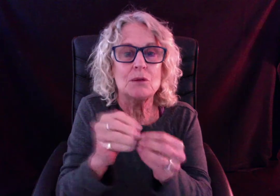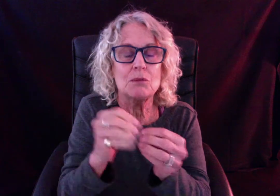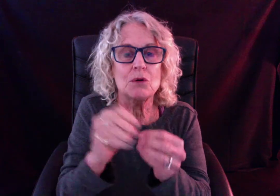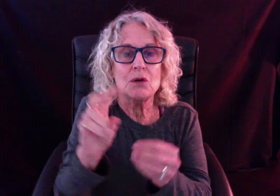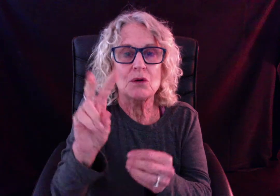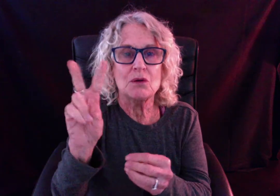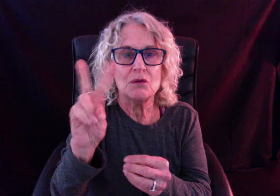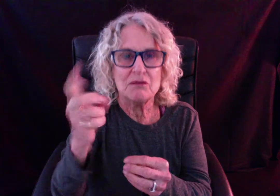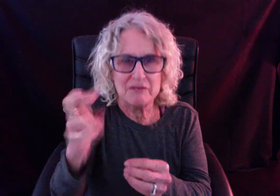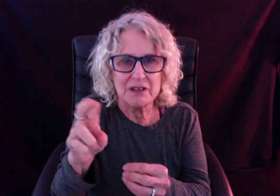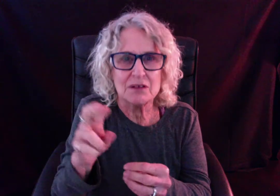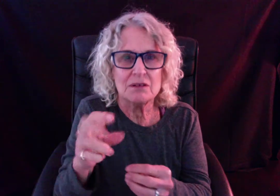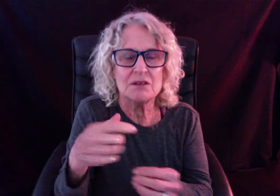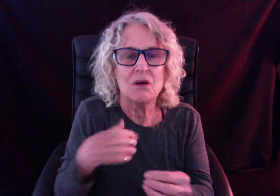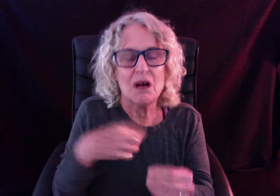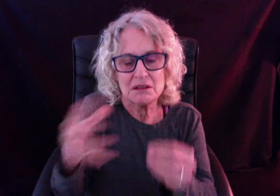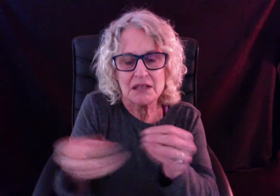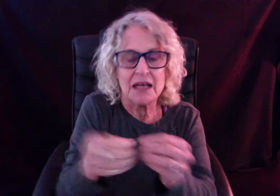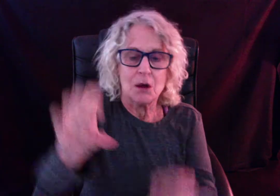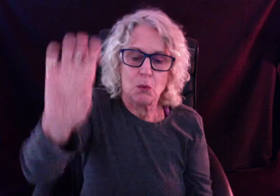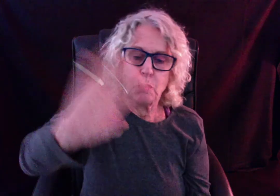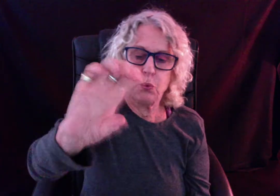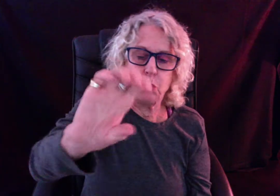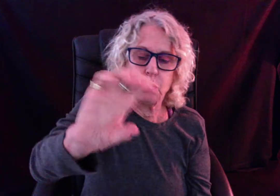bit more vinegar. And then,